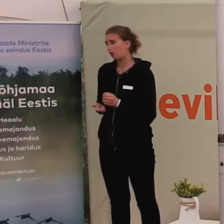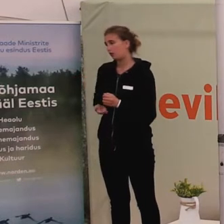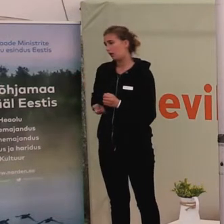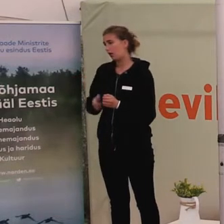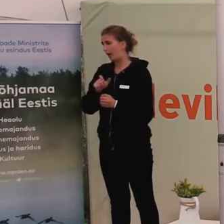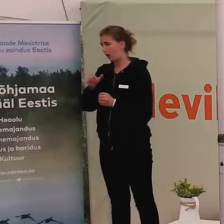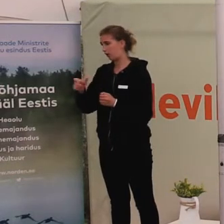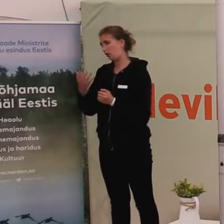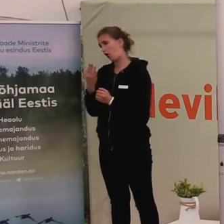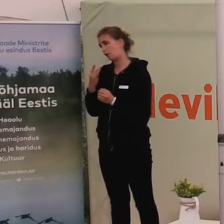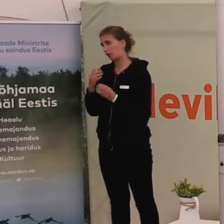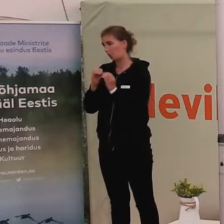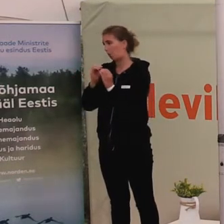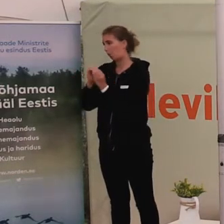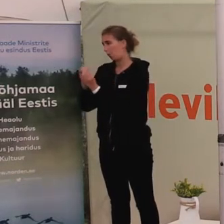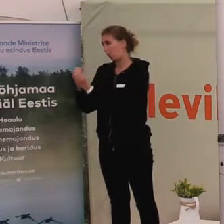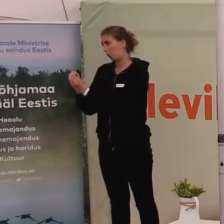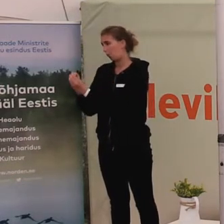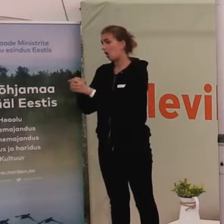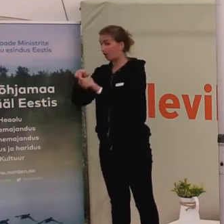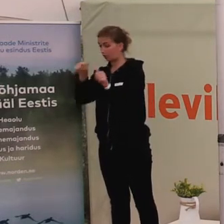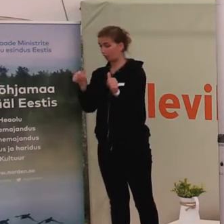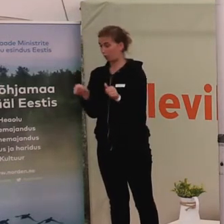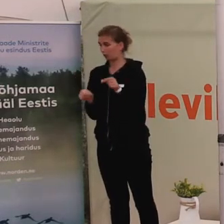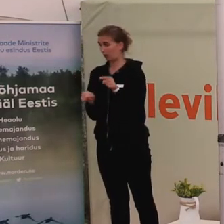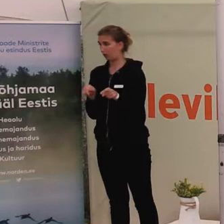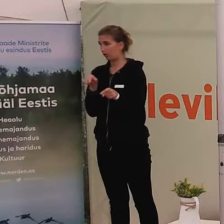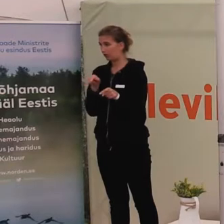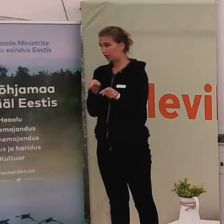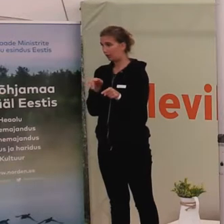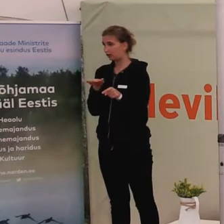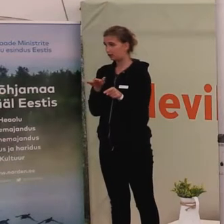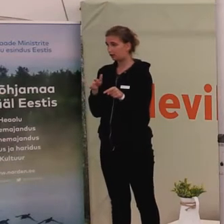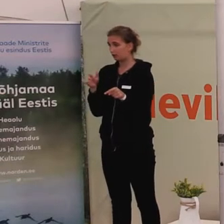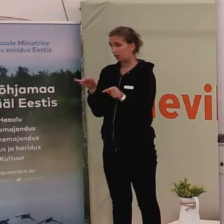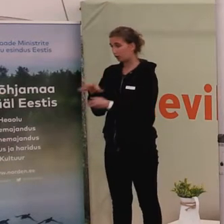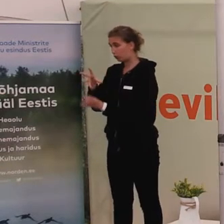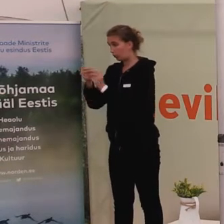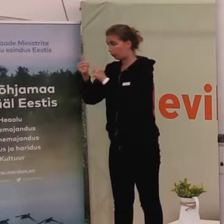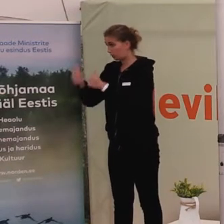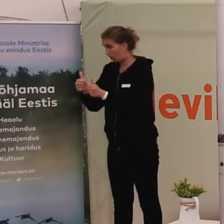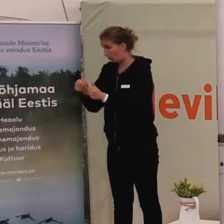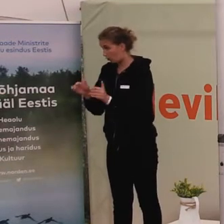constant. So they was the model in order to produce the good outlook,